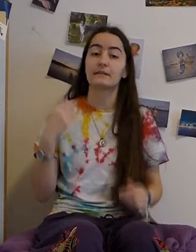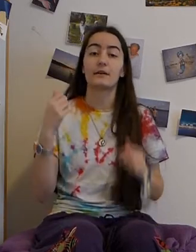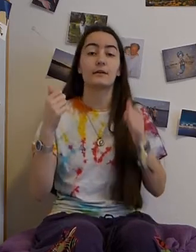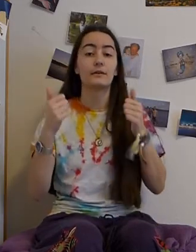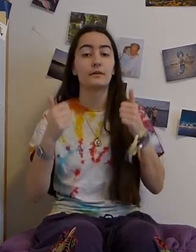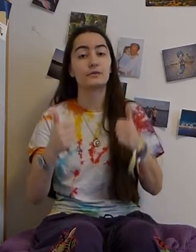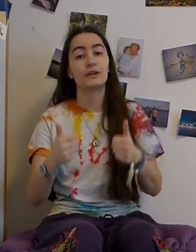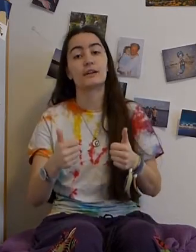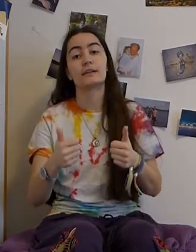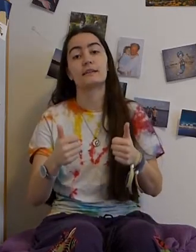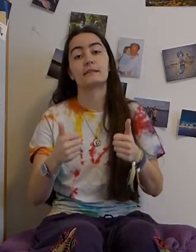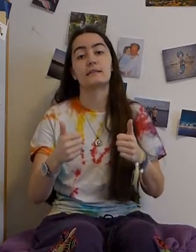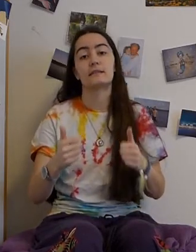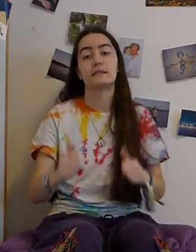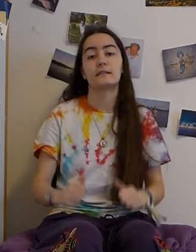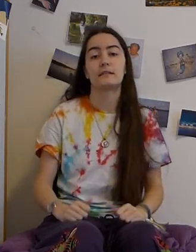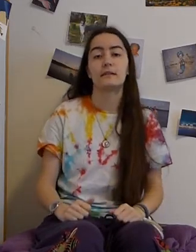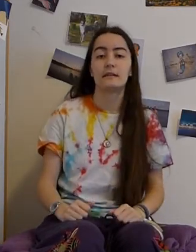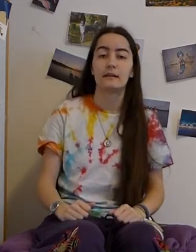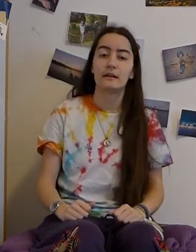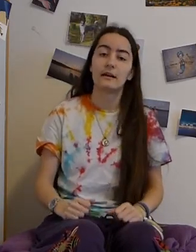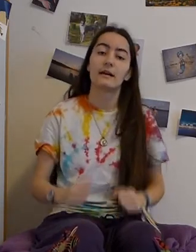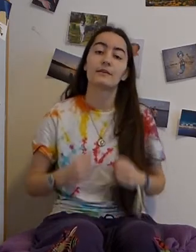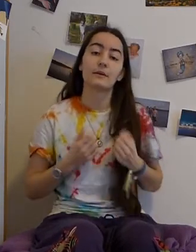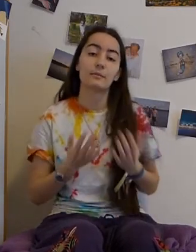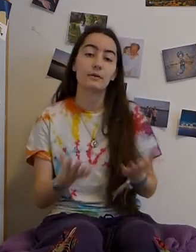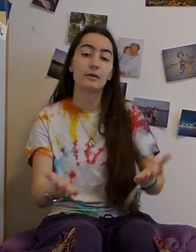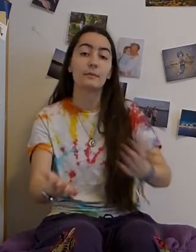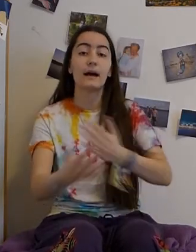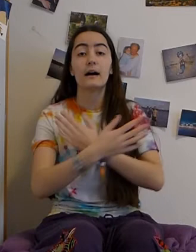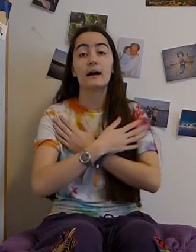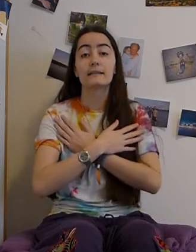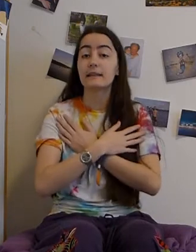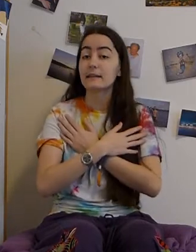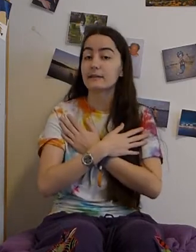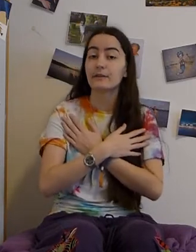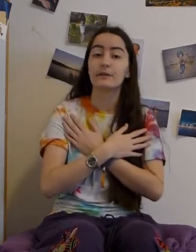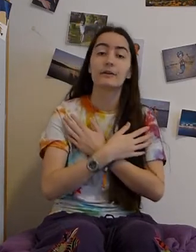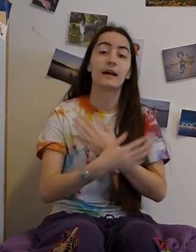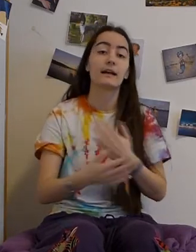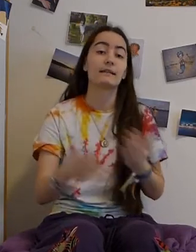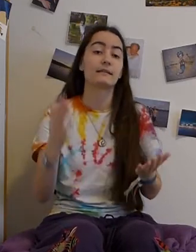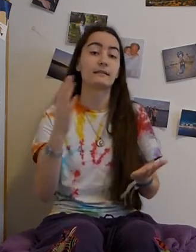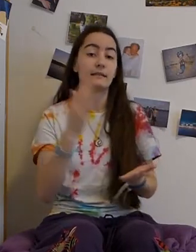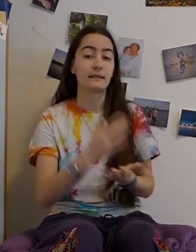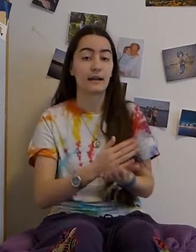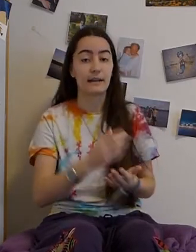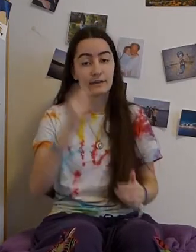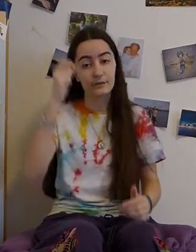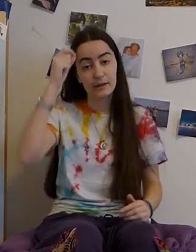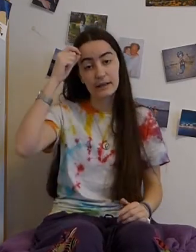so right. So I pour my heart into your hand. It's like you